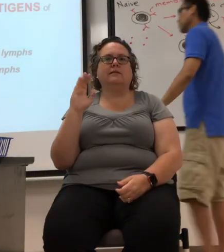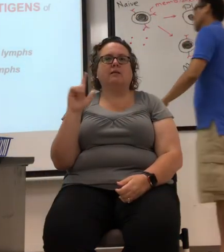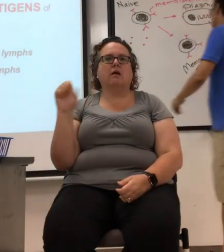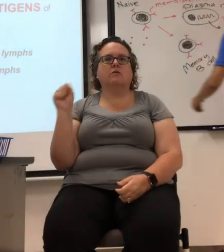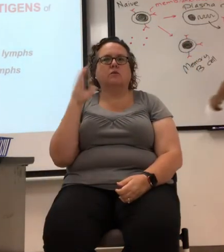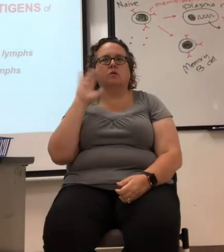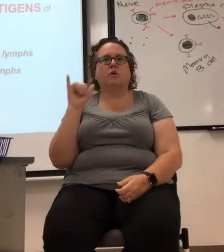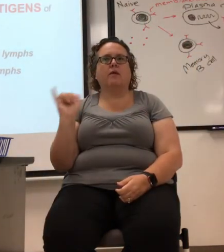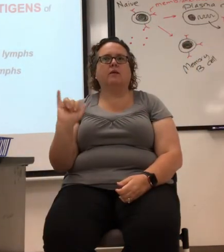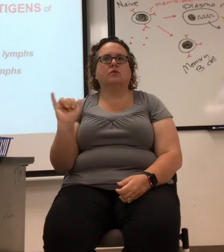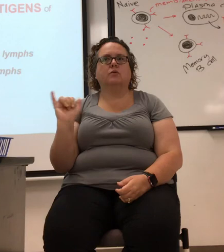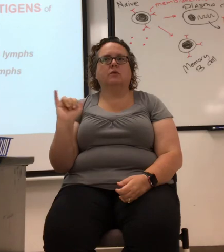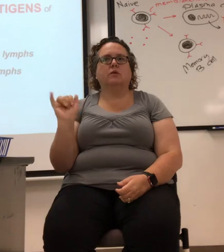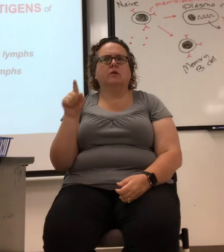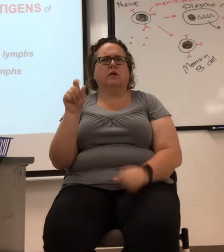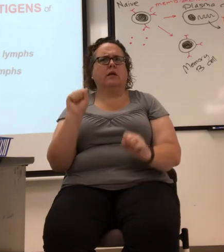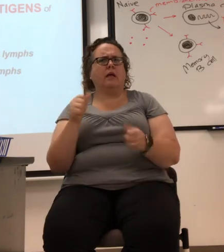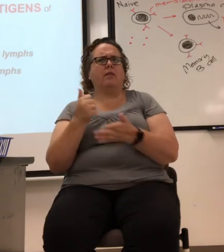cells also kill cancer